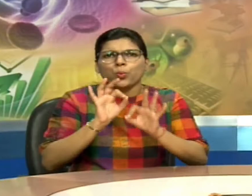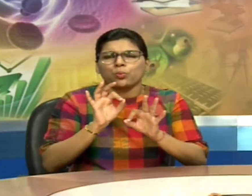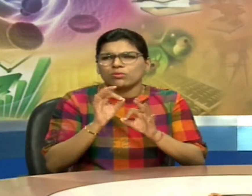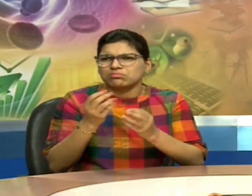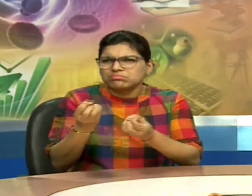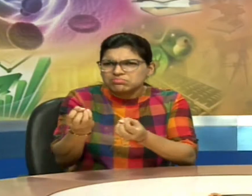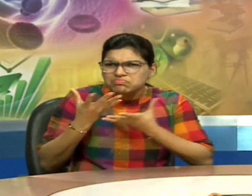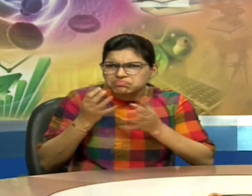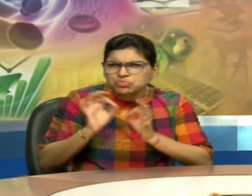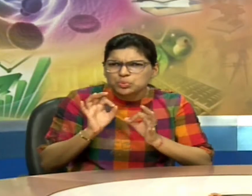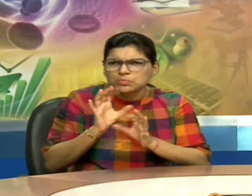understood.